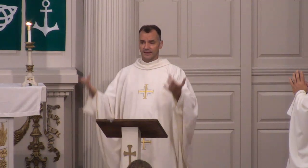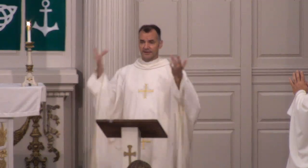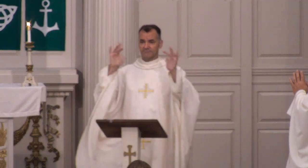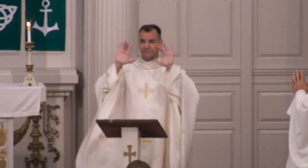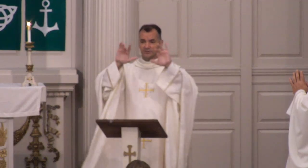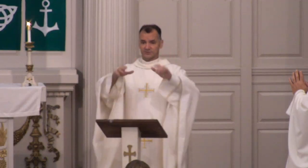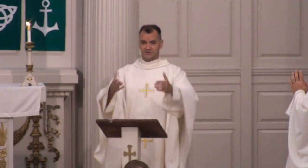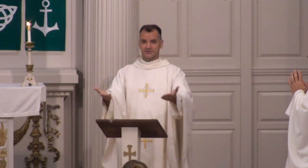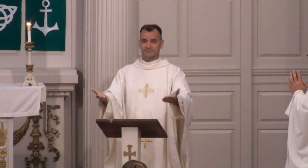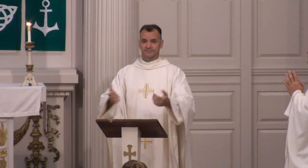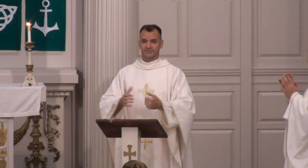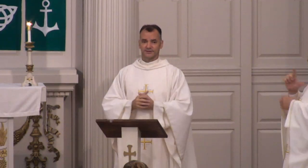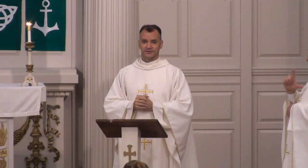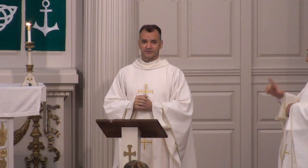Lord, have mercy.